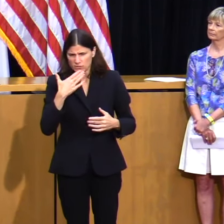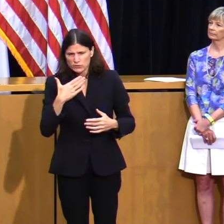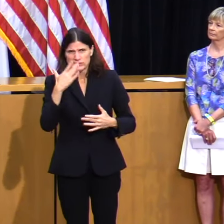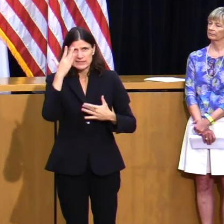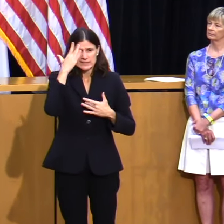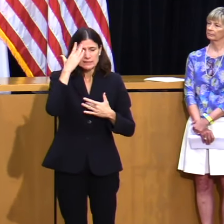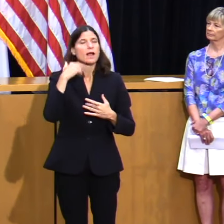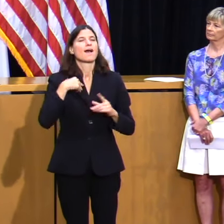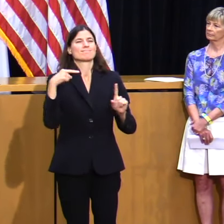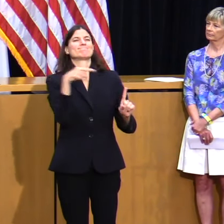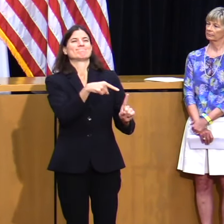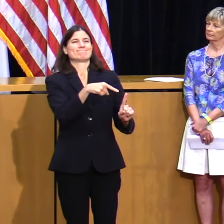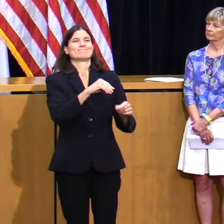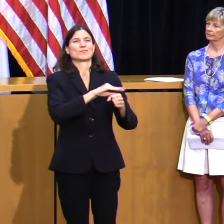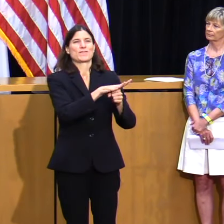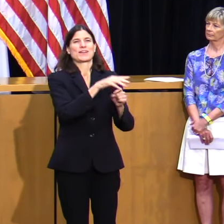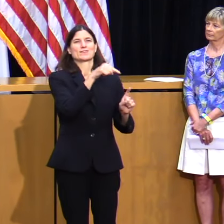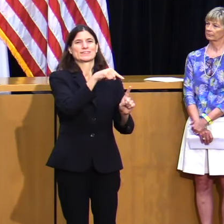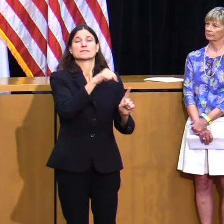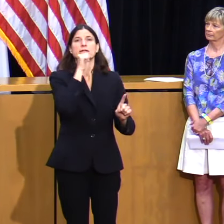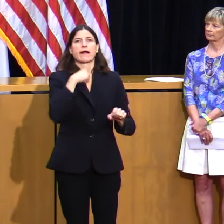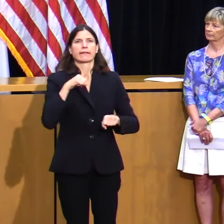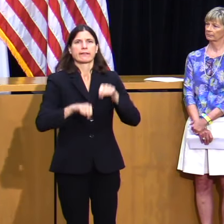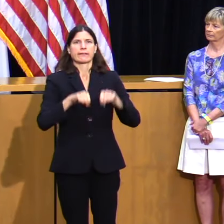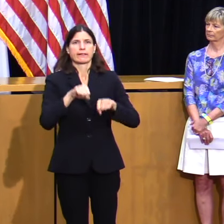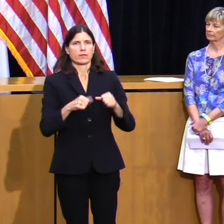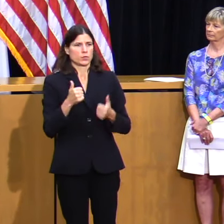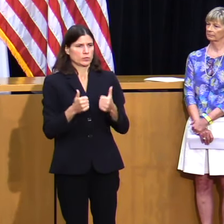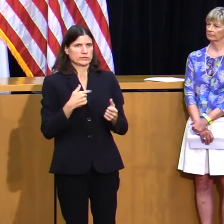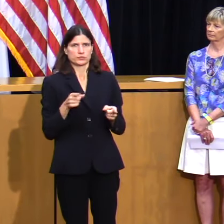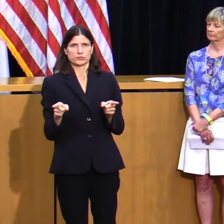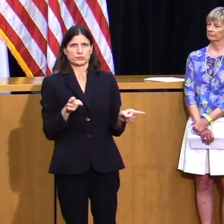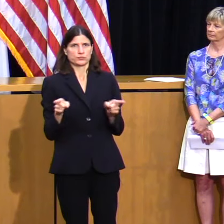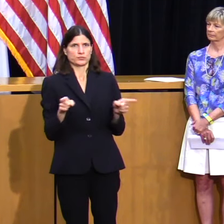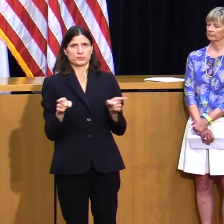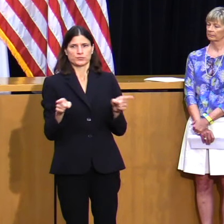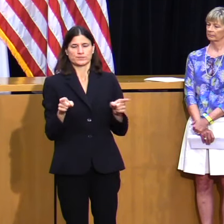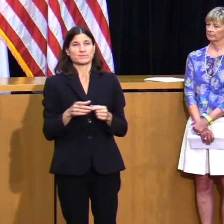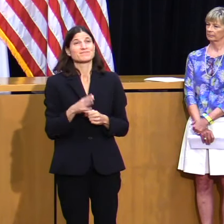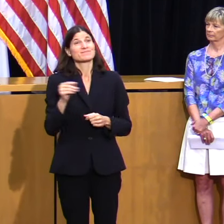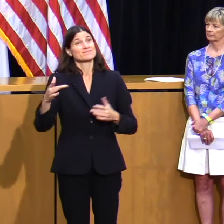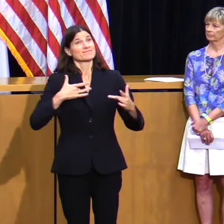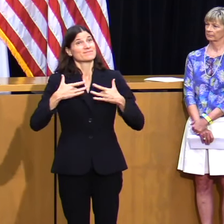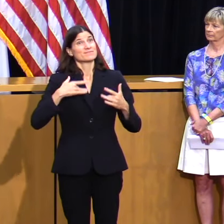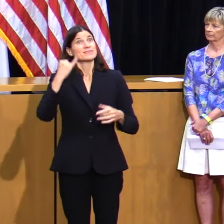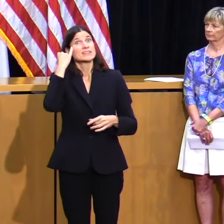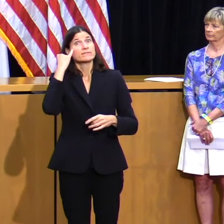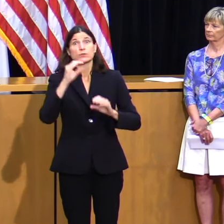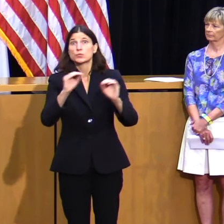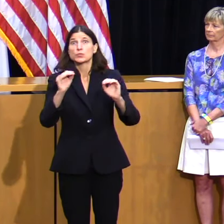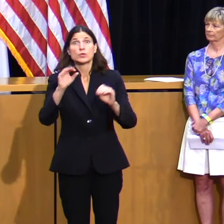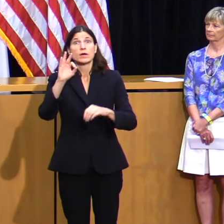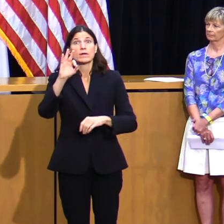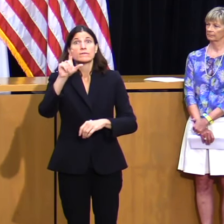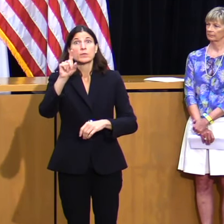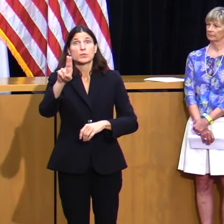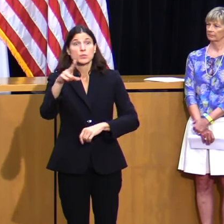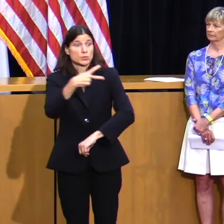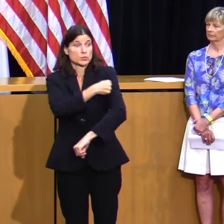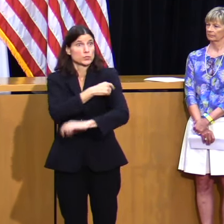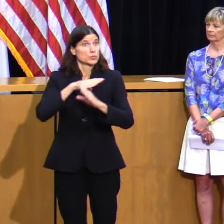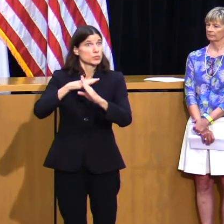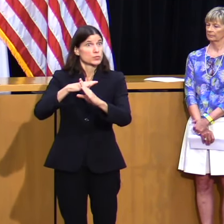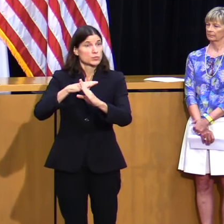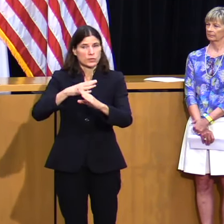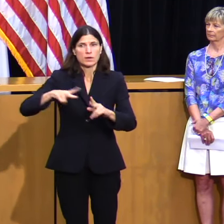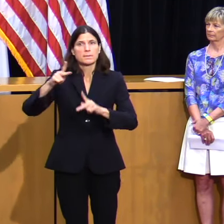will assist our incredible healthcare system preserve resources. Governor Baker, Secretary Sudders, and I